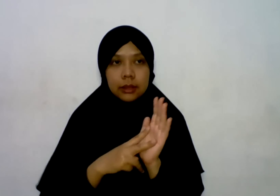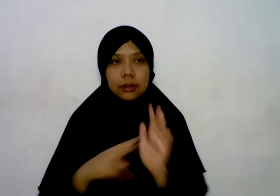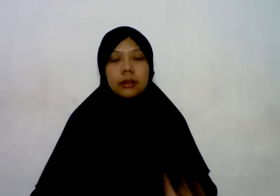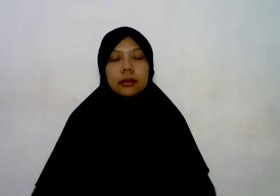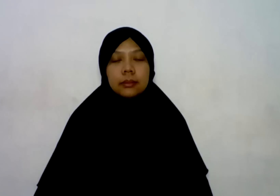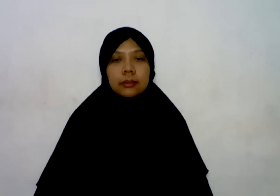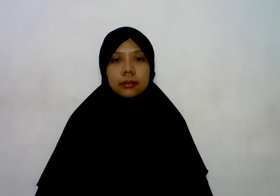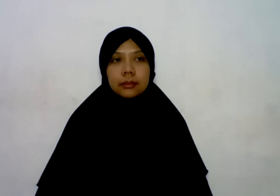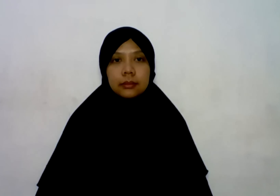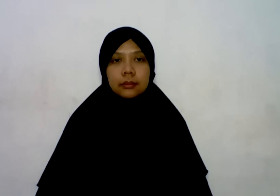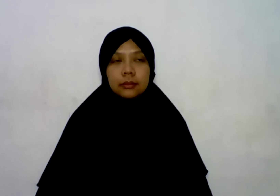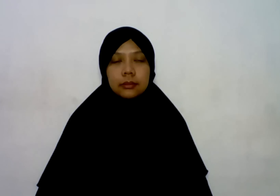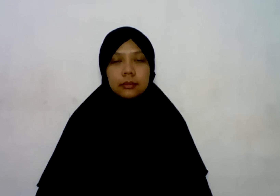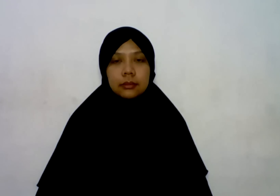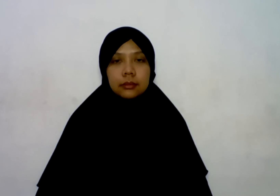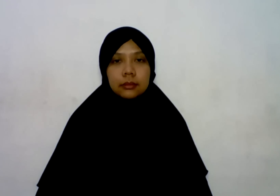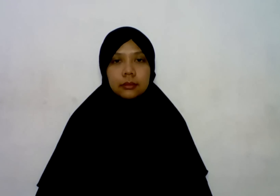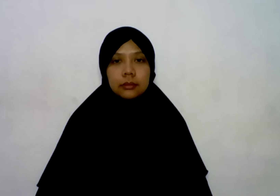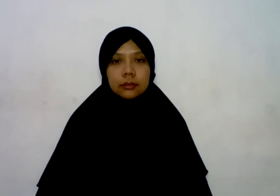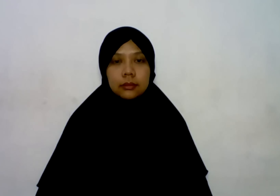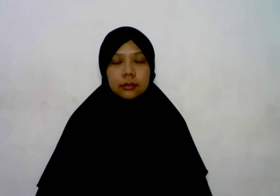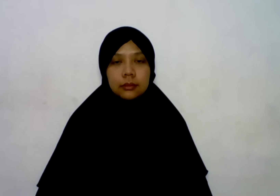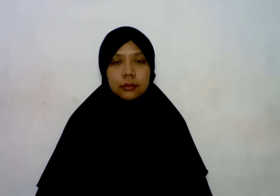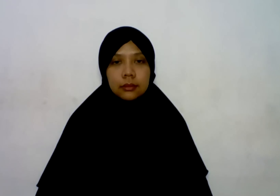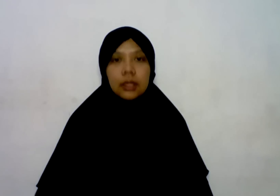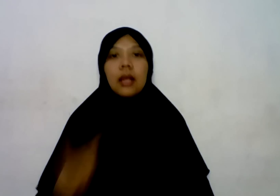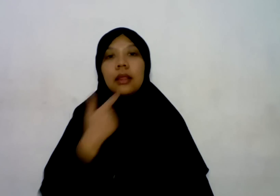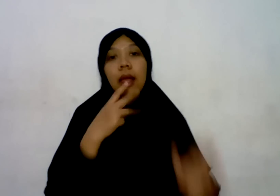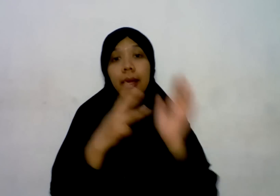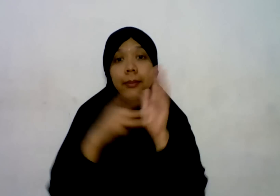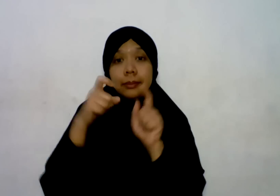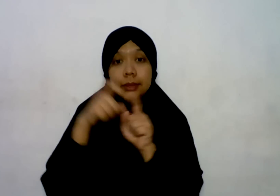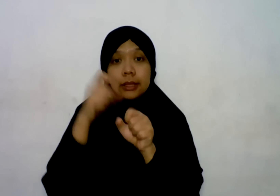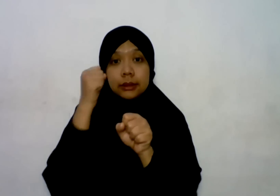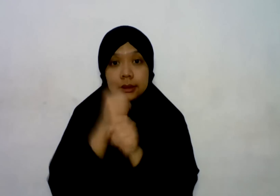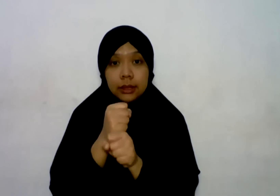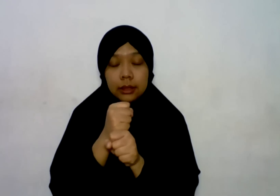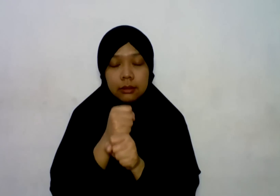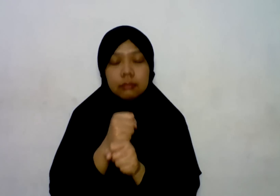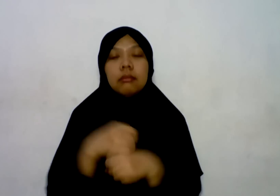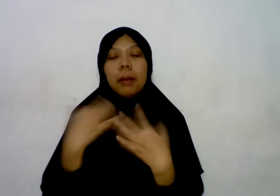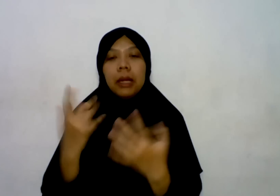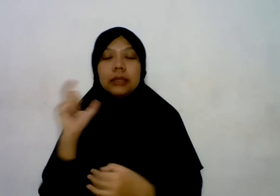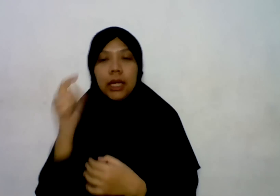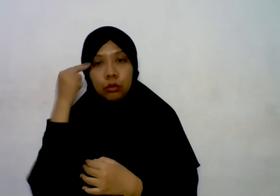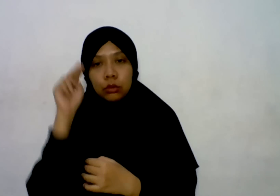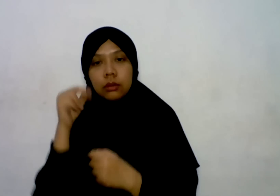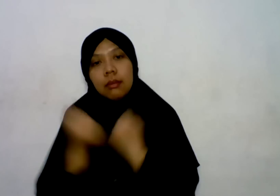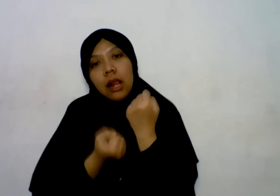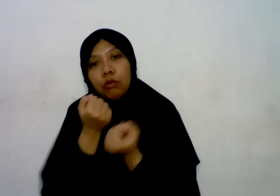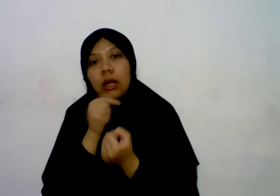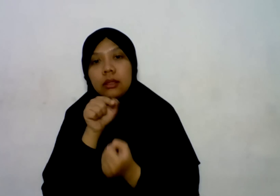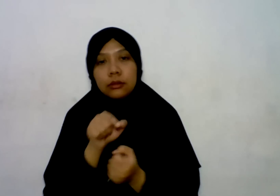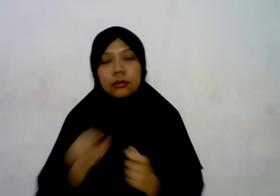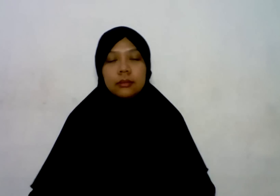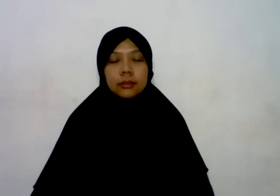the differences between the MDGs and the SDGs is about the way to do it. Yeah. On